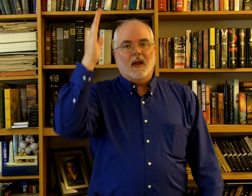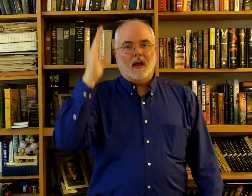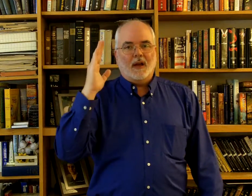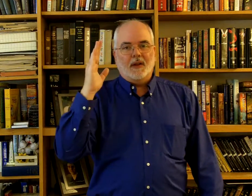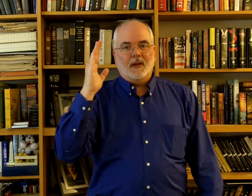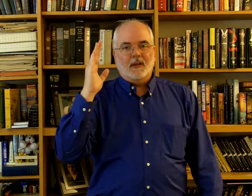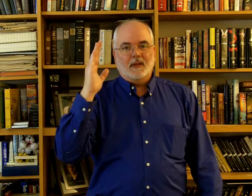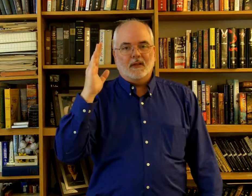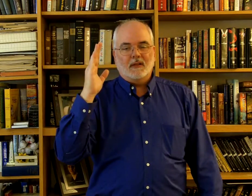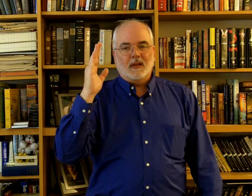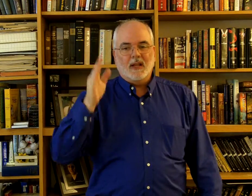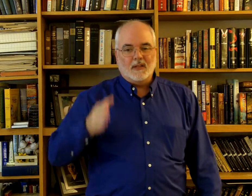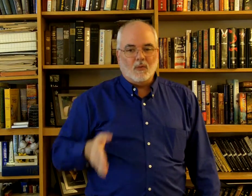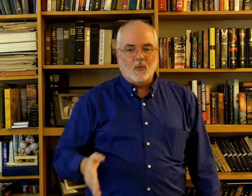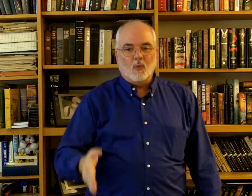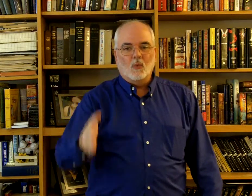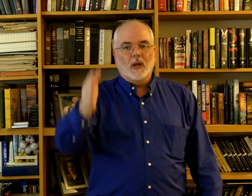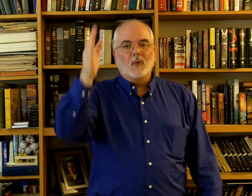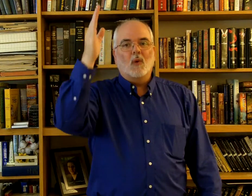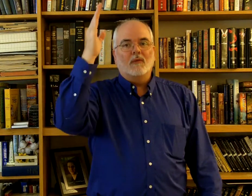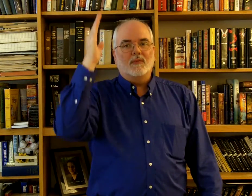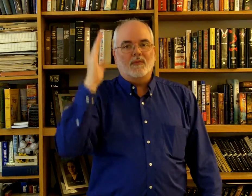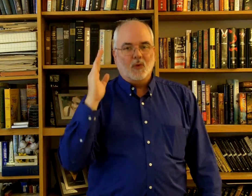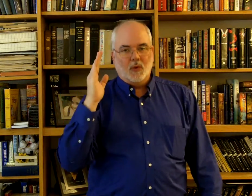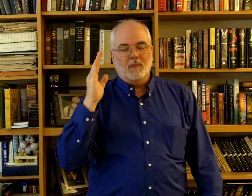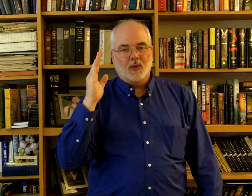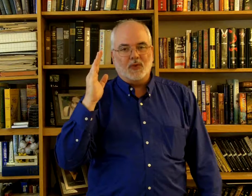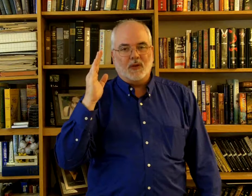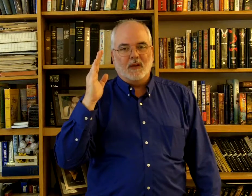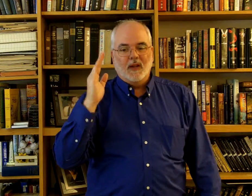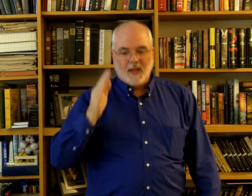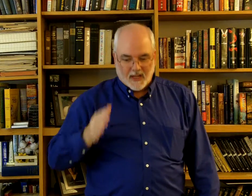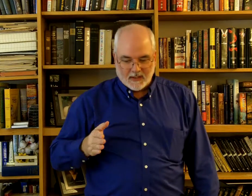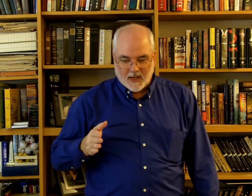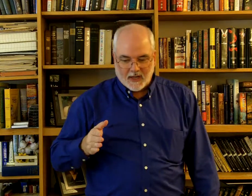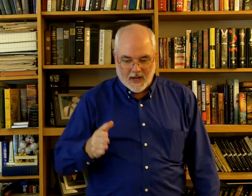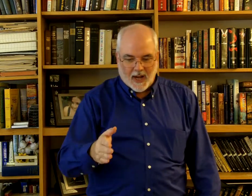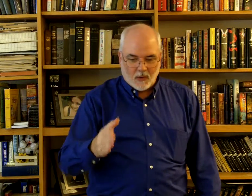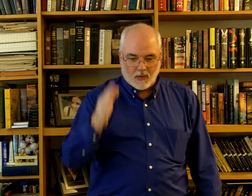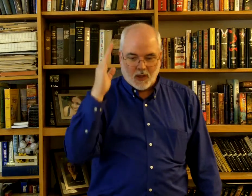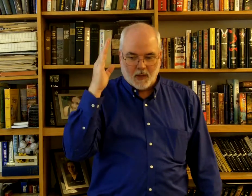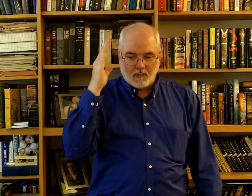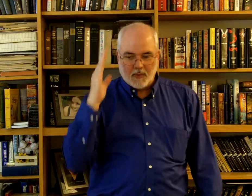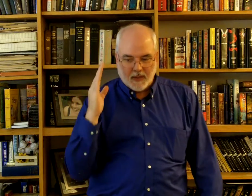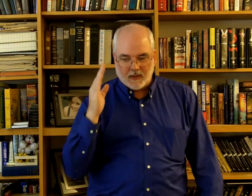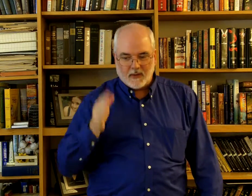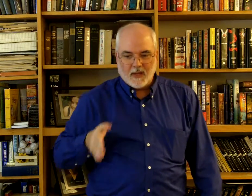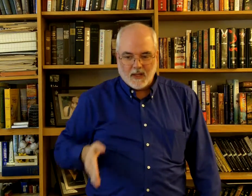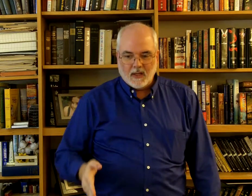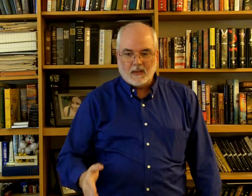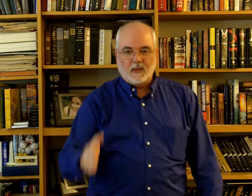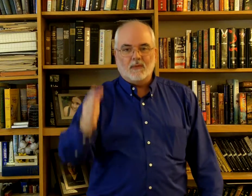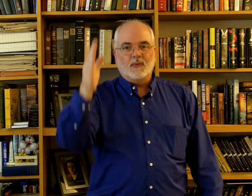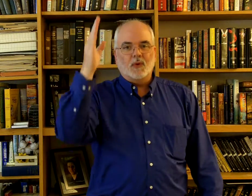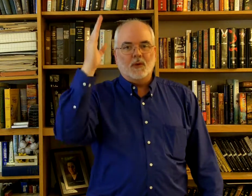God. It's really one fluid motion. It's not an out, up, down. It's a fluid